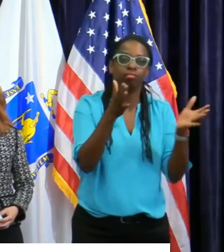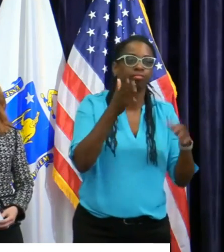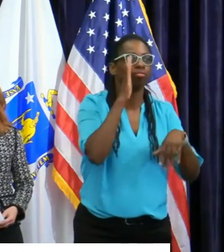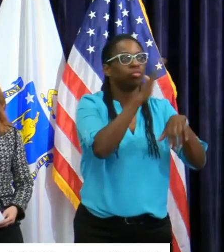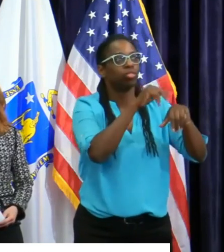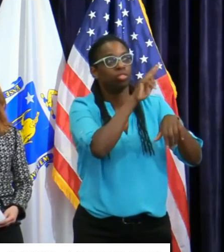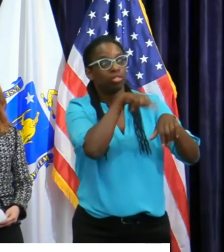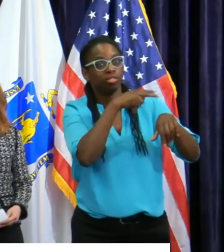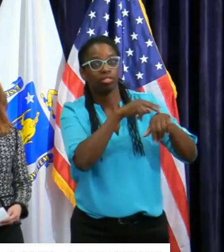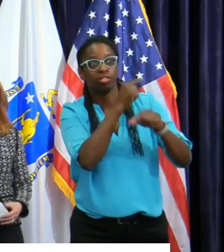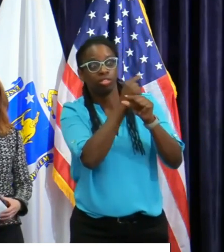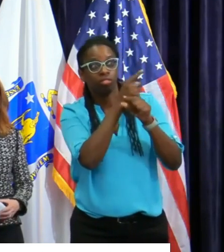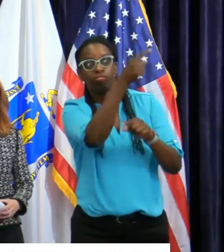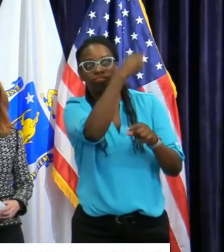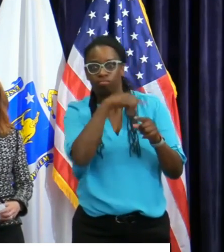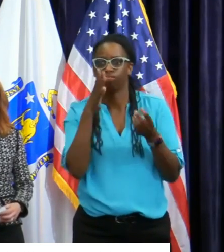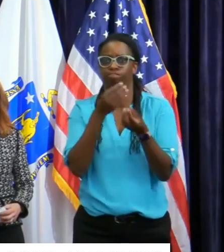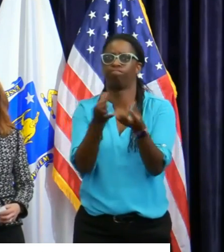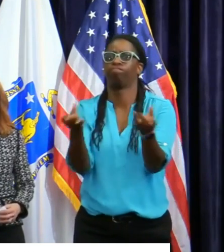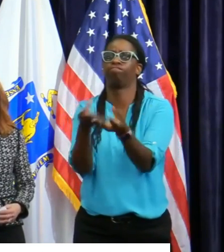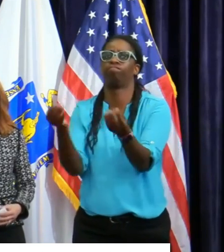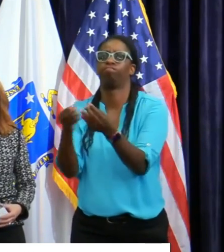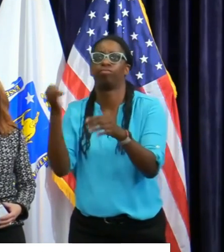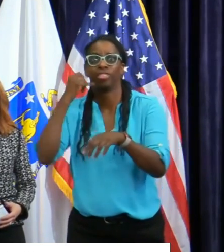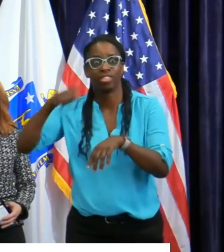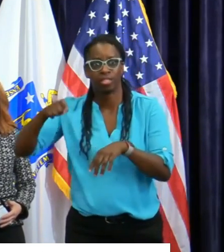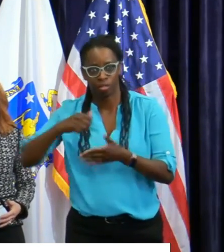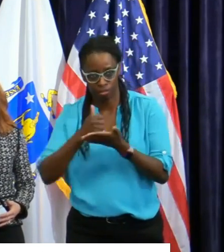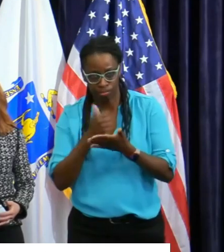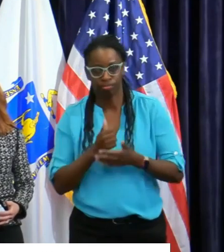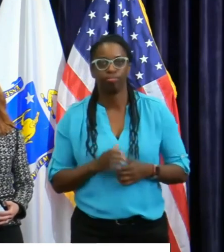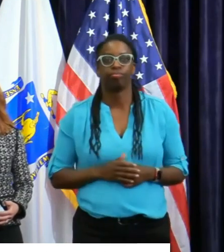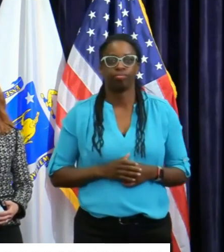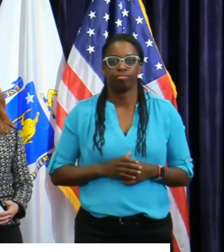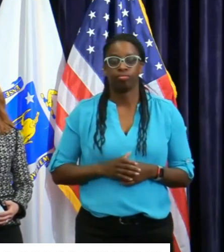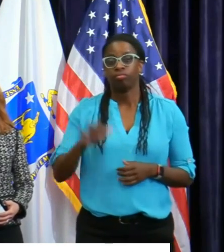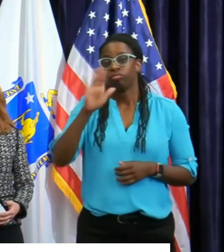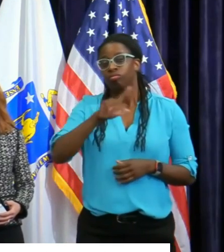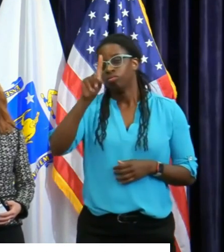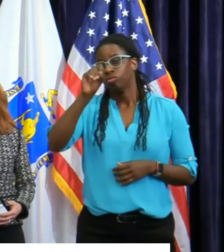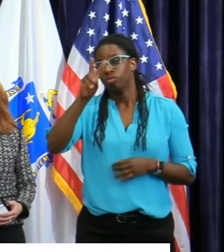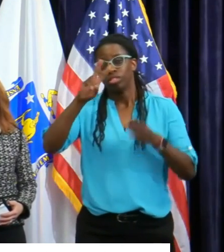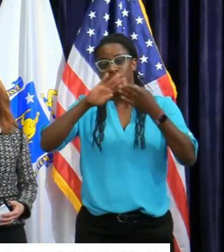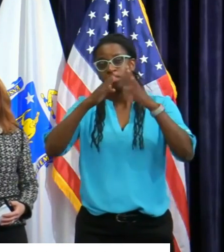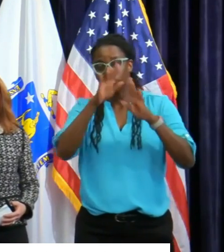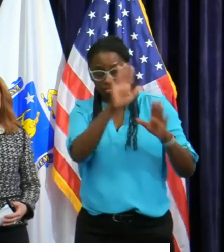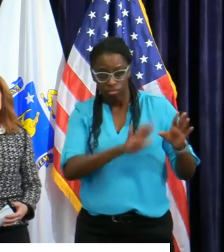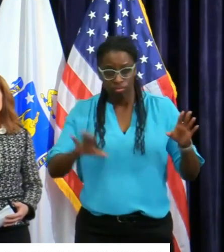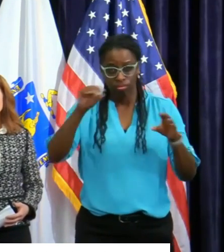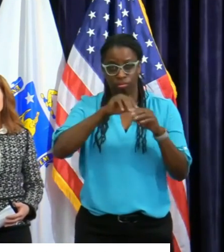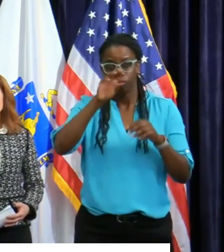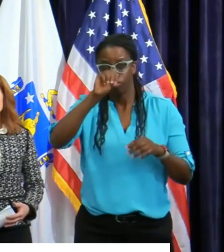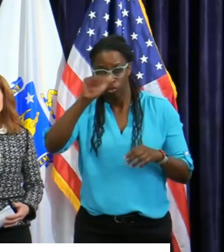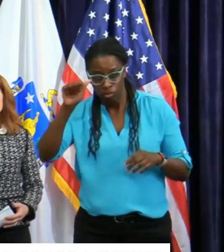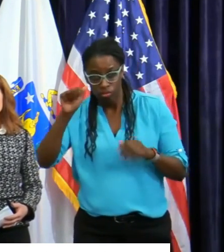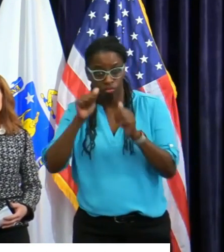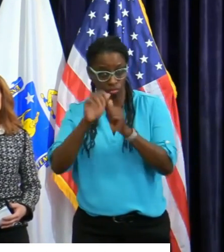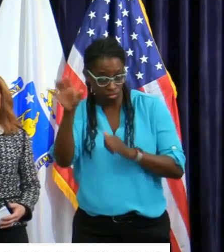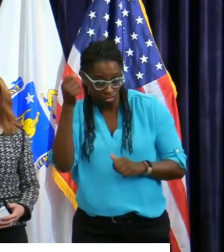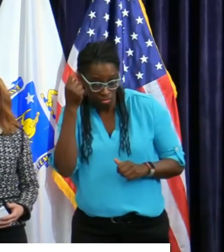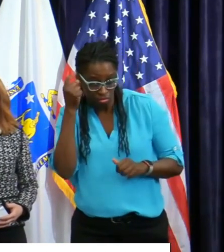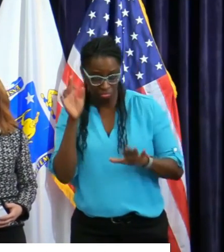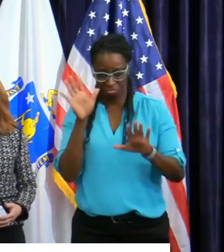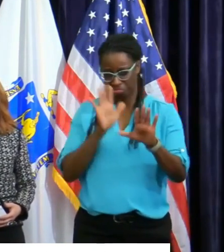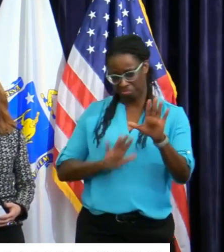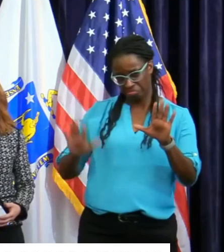The 102 cities and towns that will receive these test kits are communities in Massachusetts with the highest estimated percentage